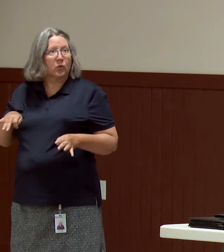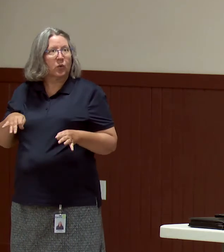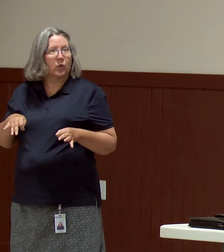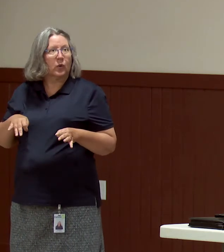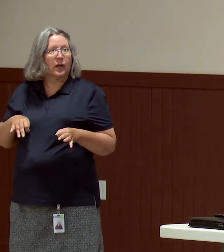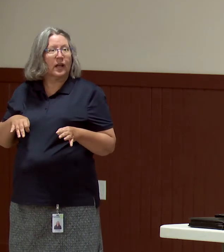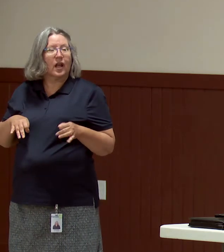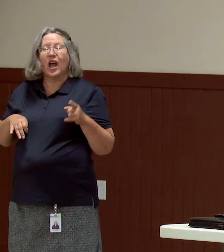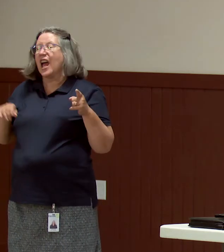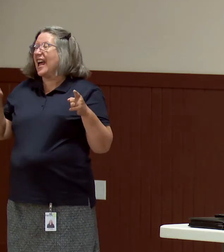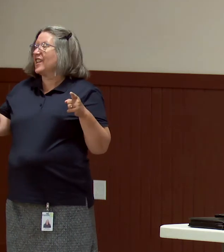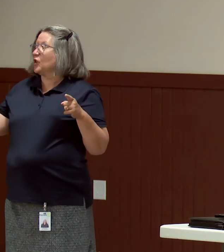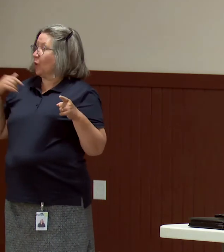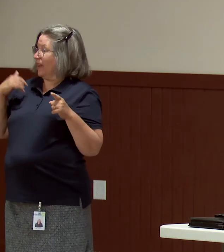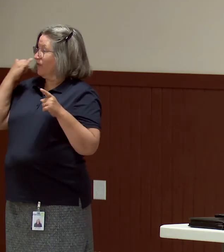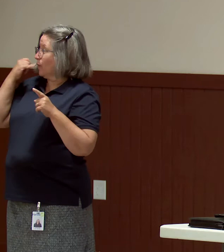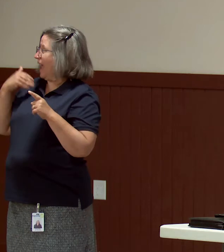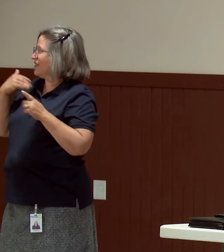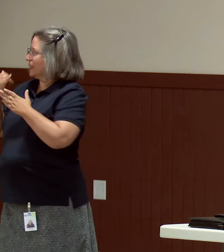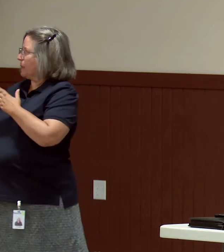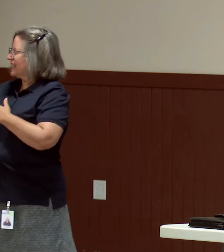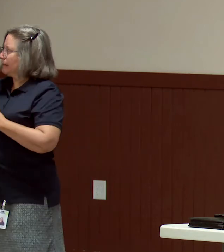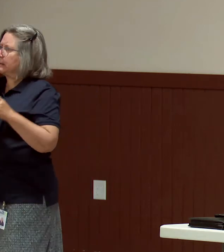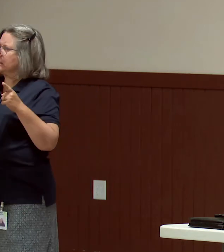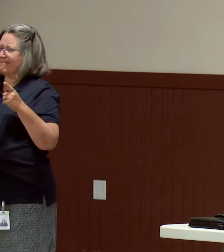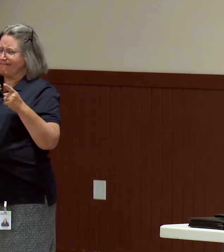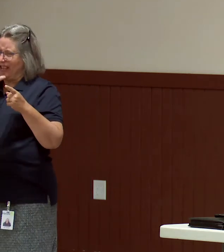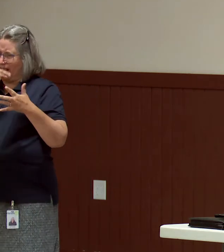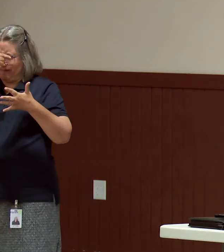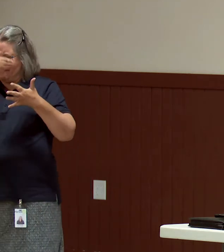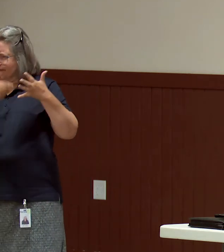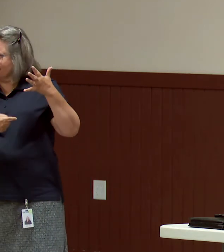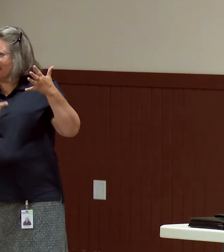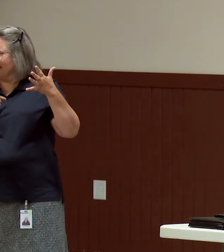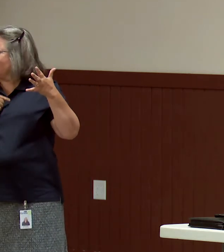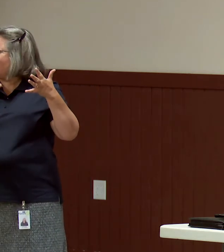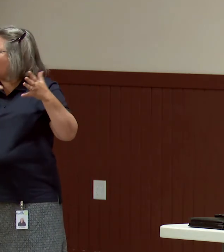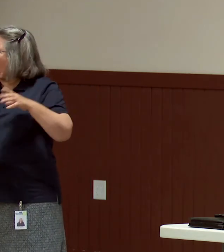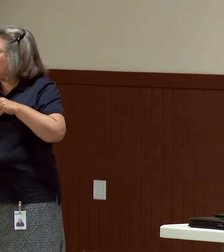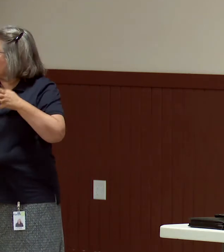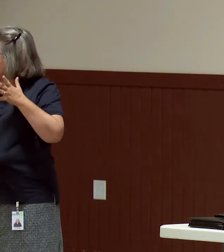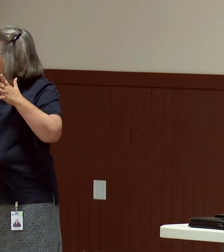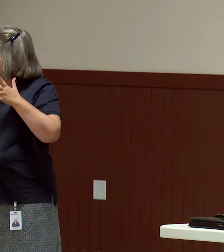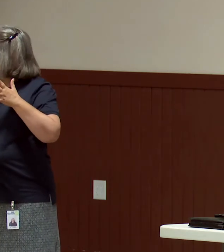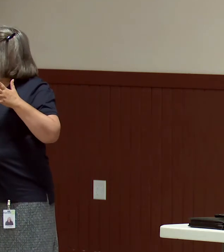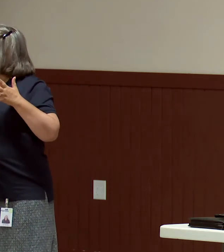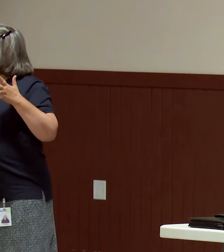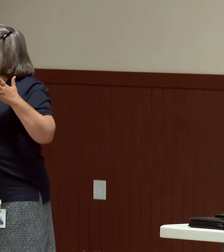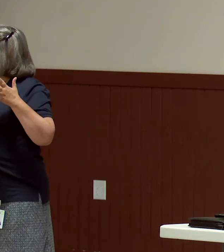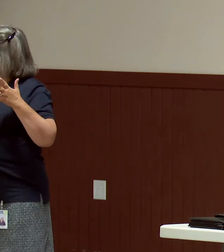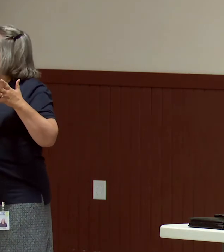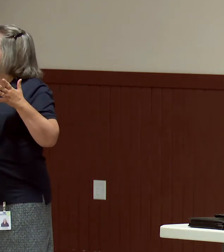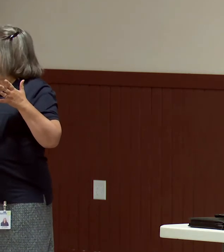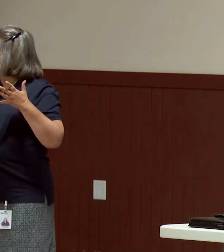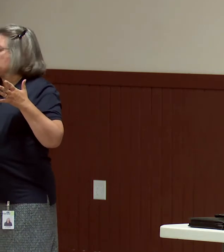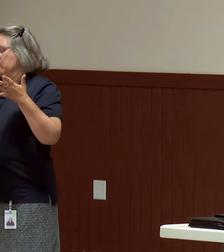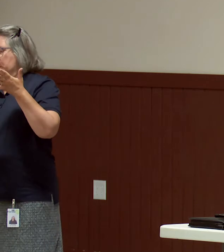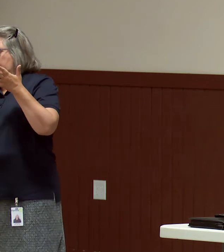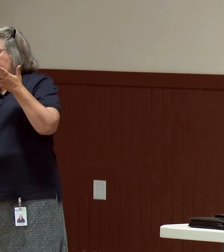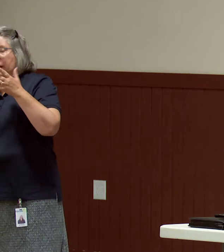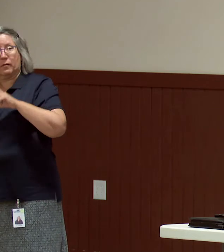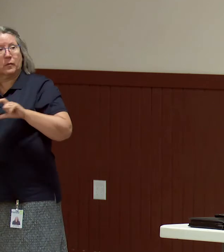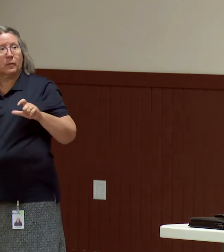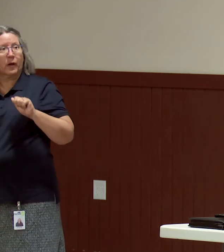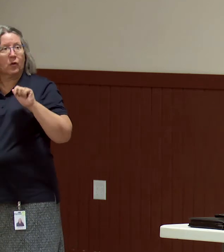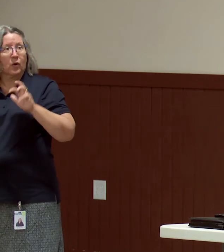that you may not think fits in one of those categories above. And keep in mind, while 255 isn't a lot of characters, you will have a